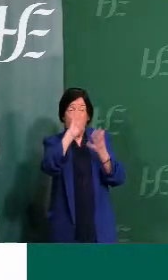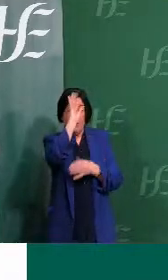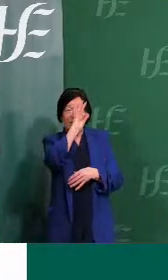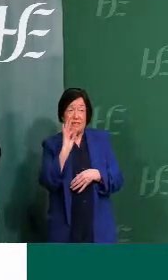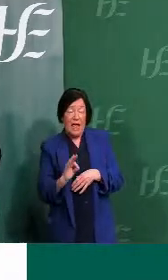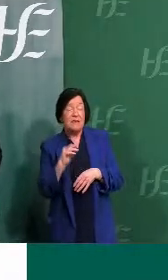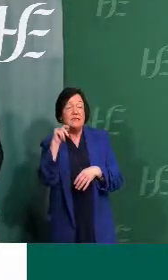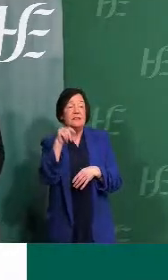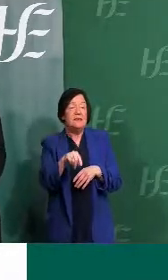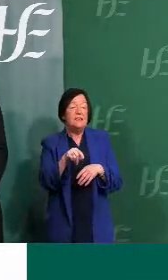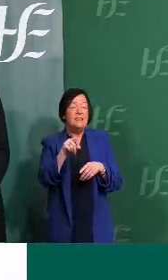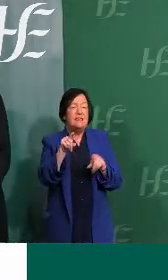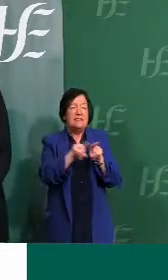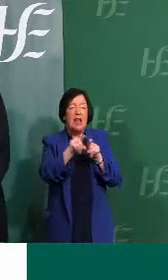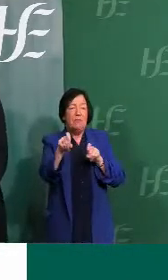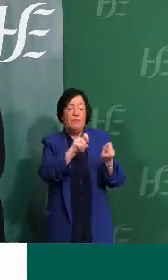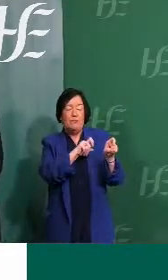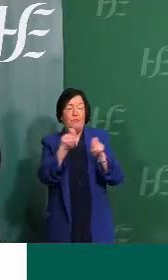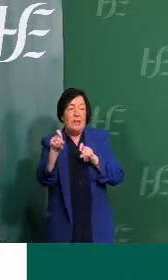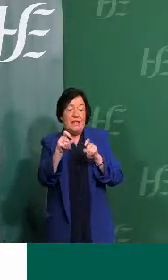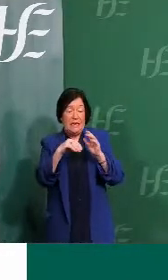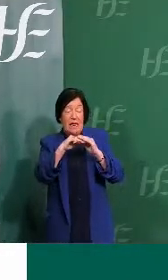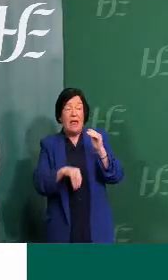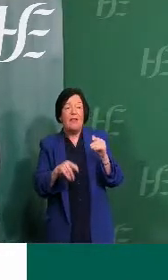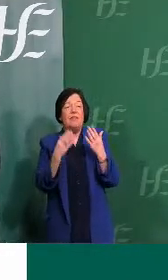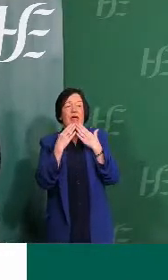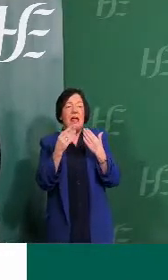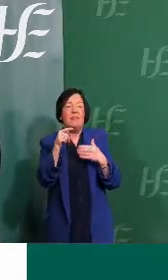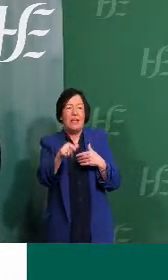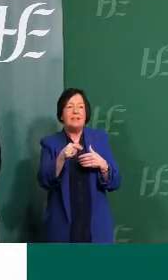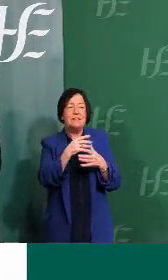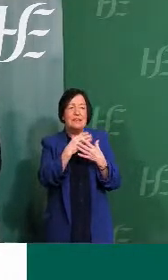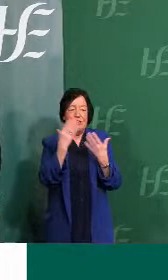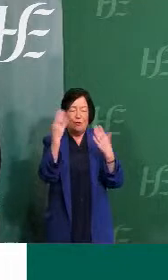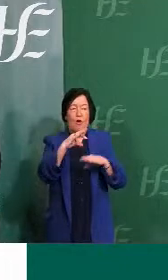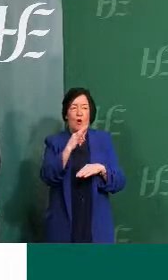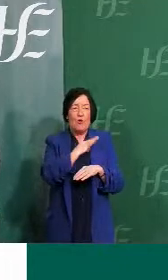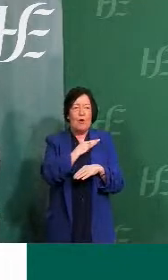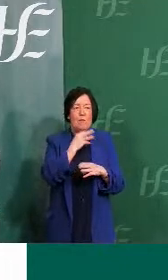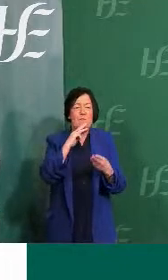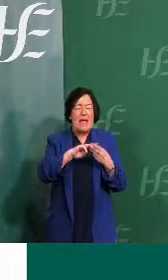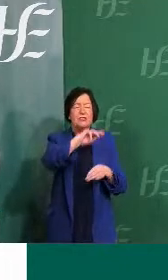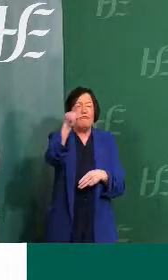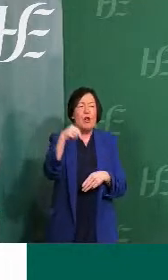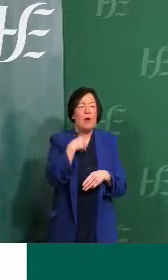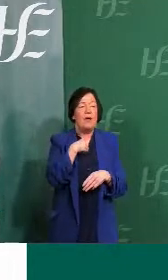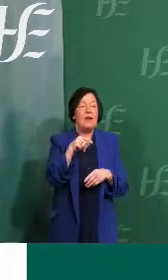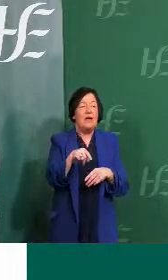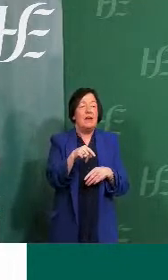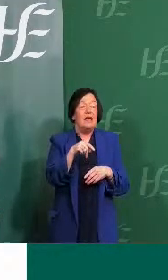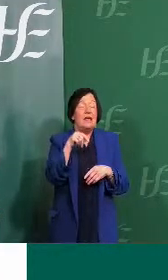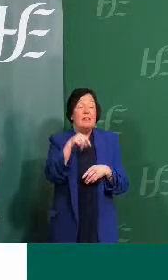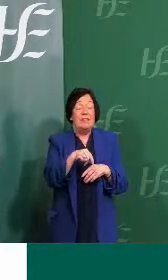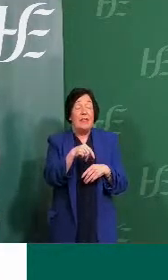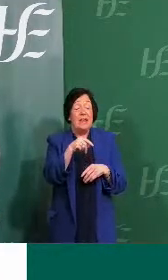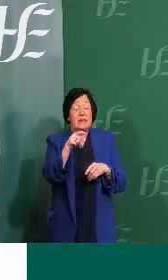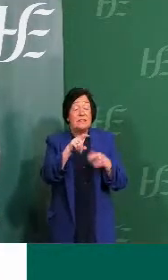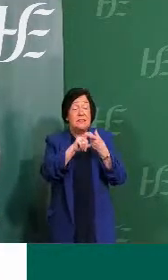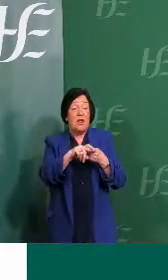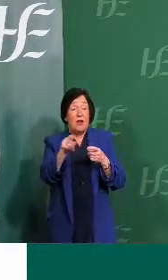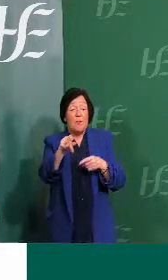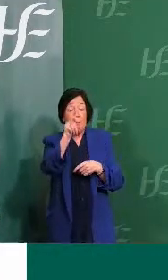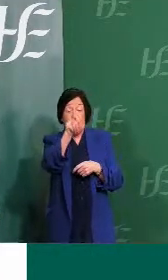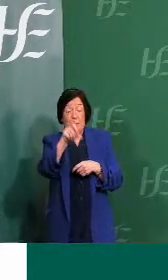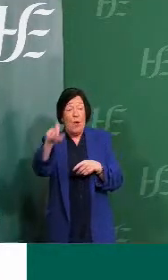of 97%, thankfully. And that's obviously a key metric for us. The 9-hour patient experience time for people aged